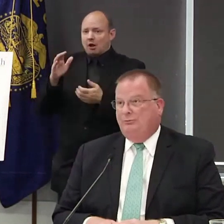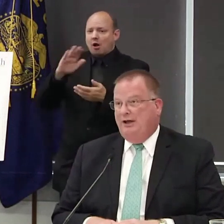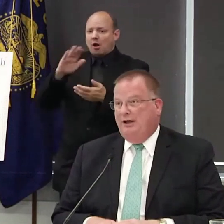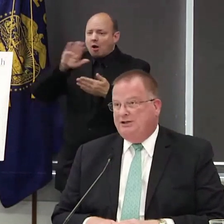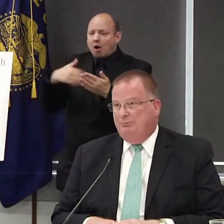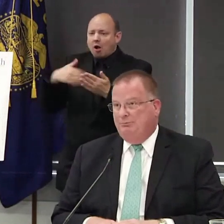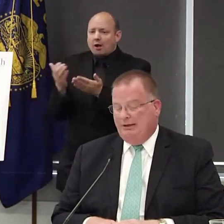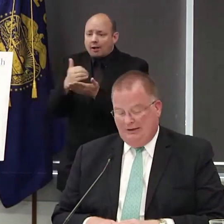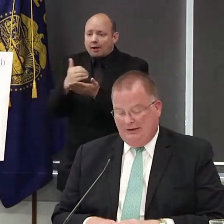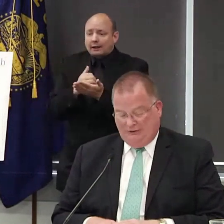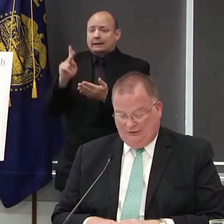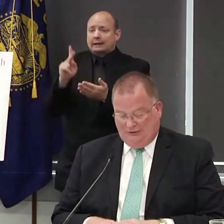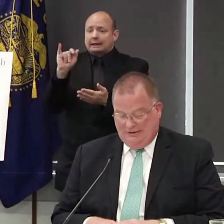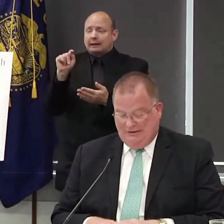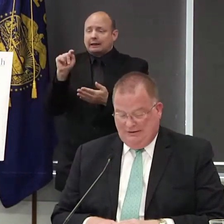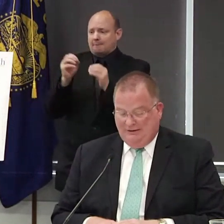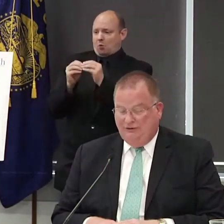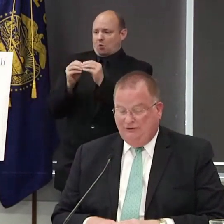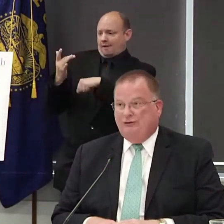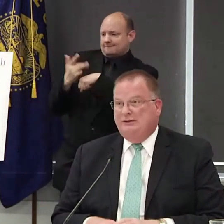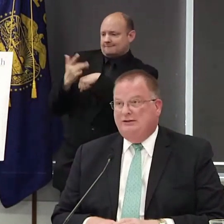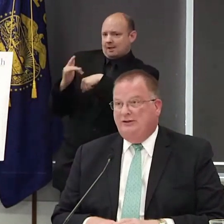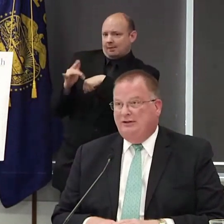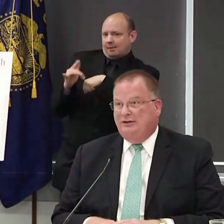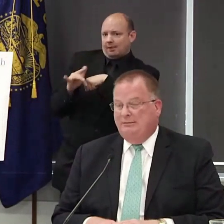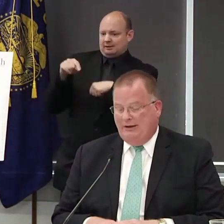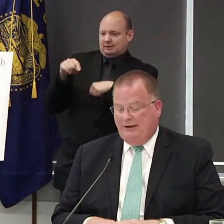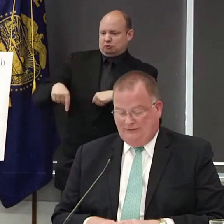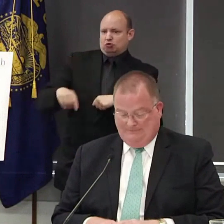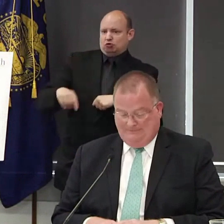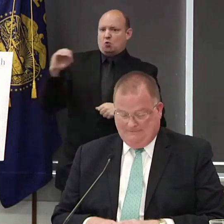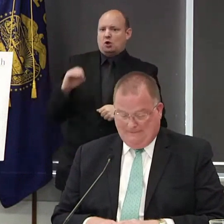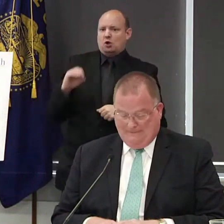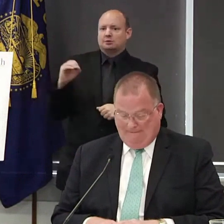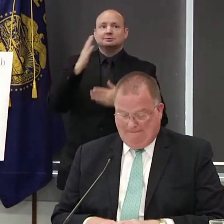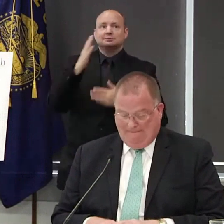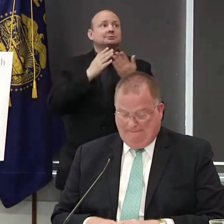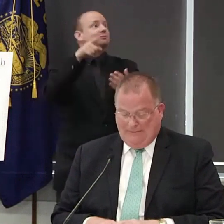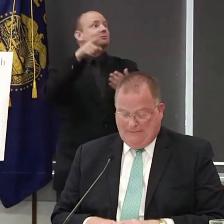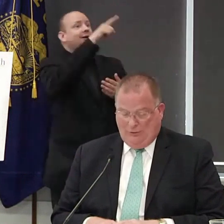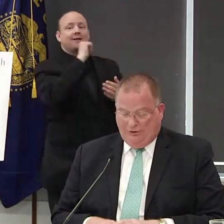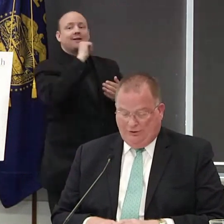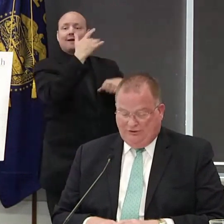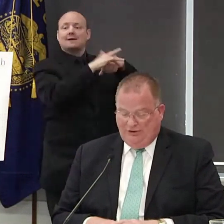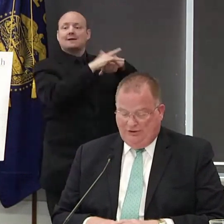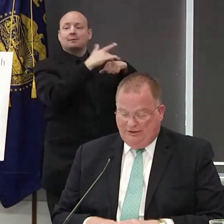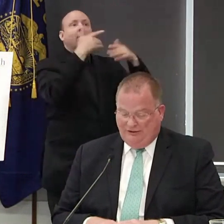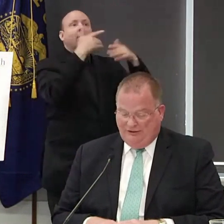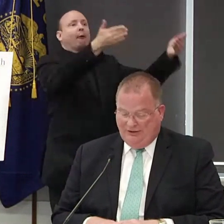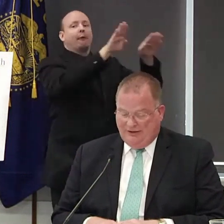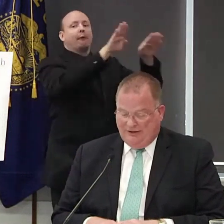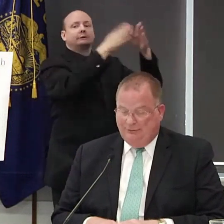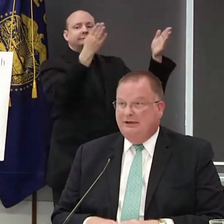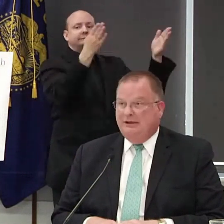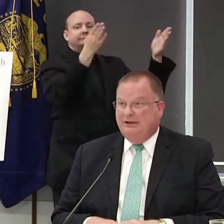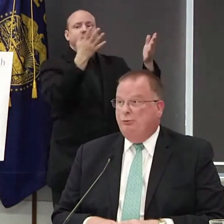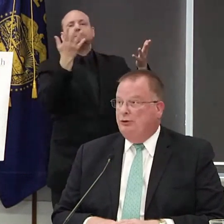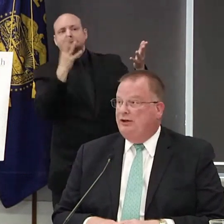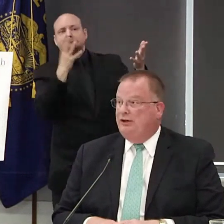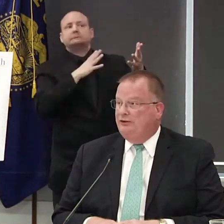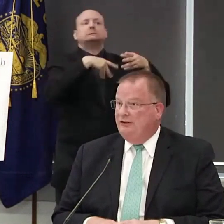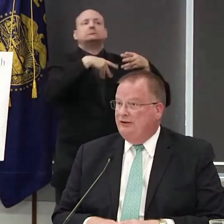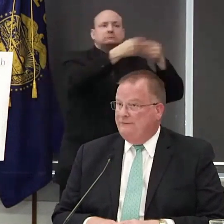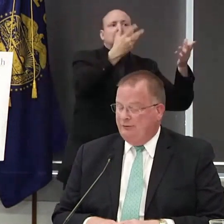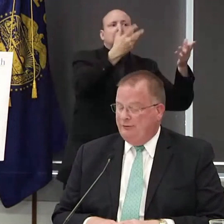reduce the supply chain bottlenecks that have constrained testing in the past. We'll continue to make testing available in